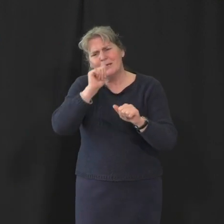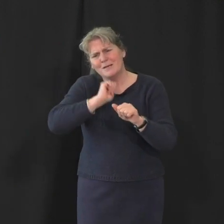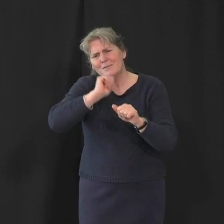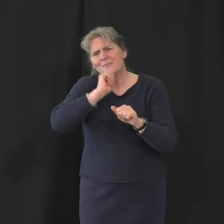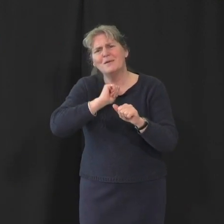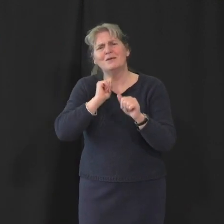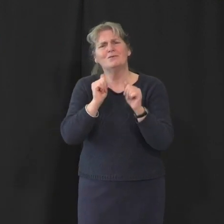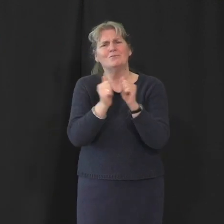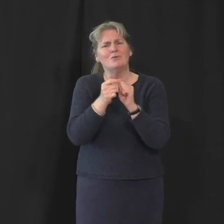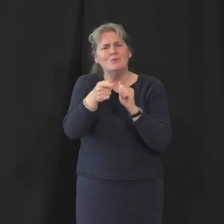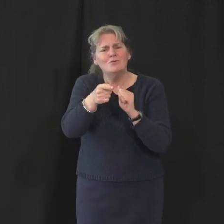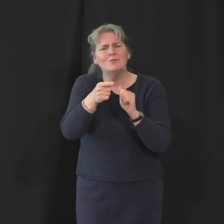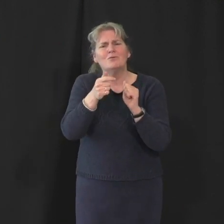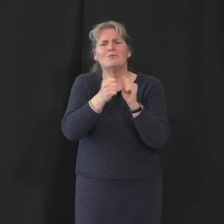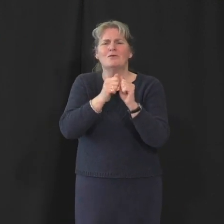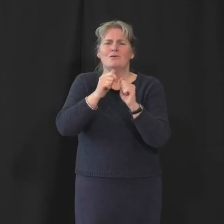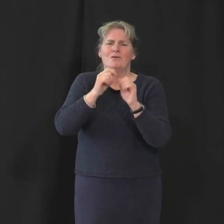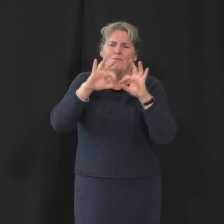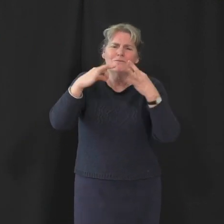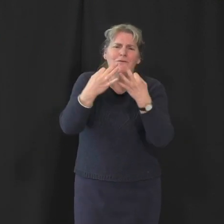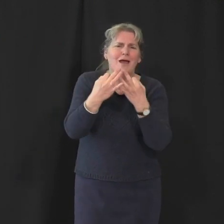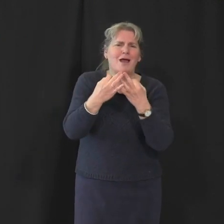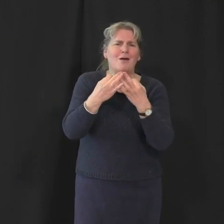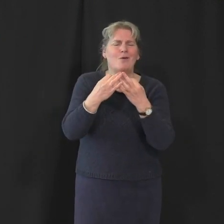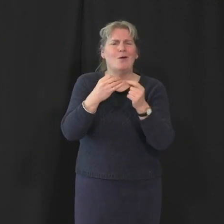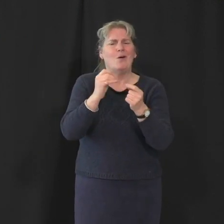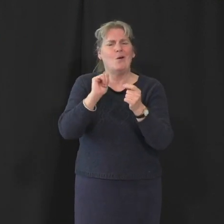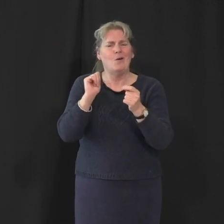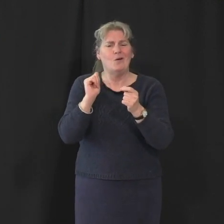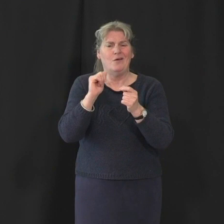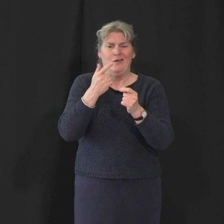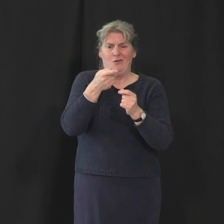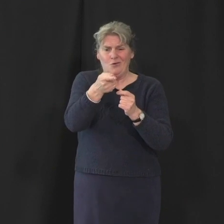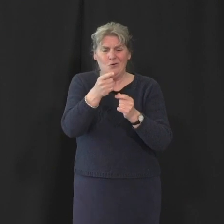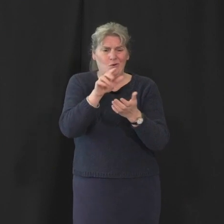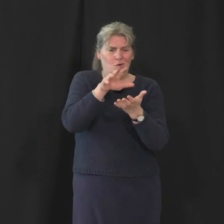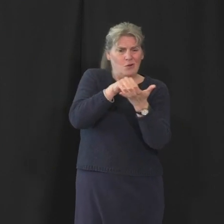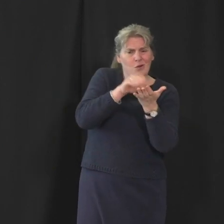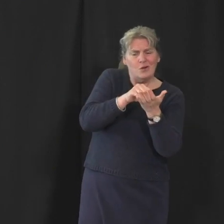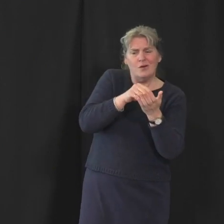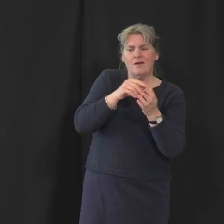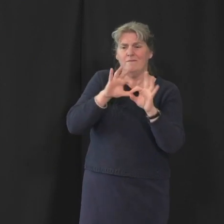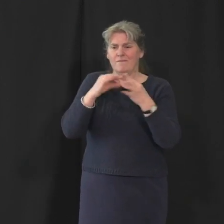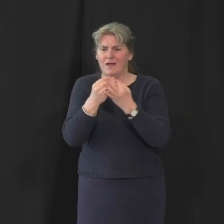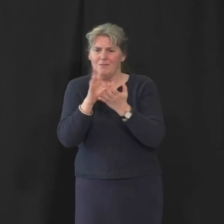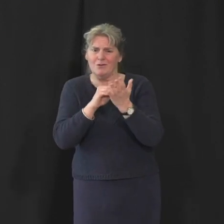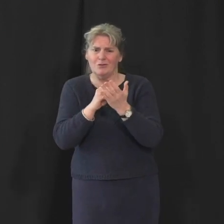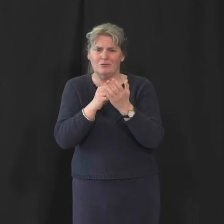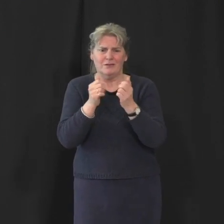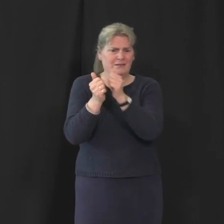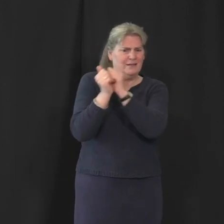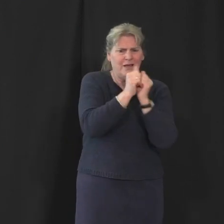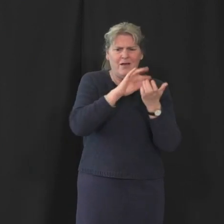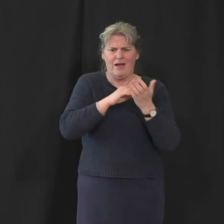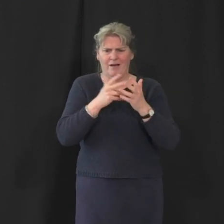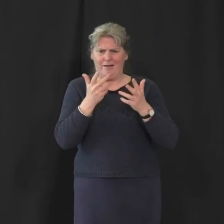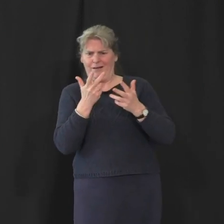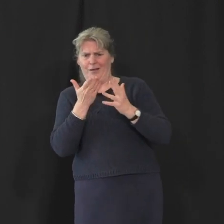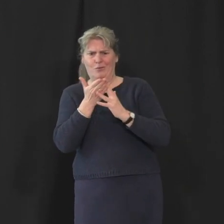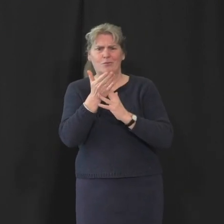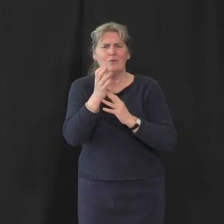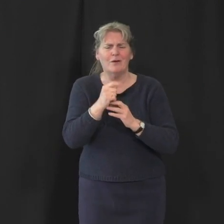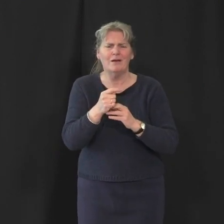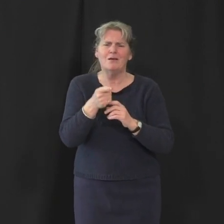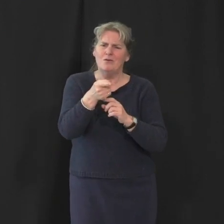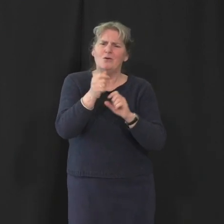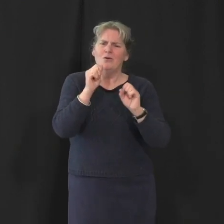yourself and with your family as we all learn how to adjust to this situation together. I know that you are